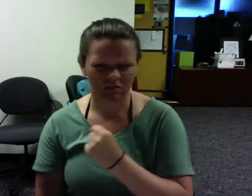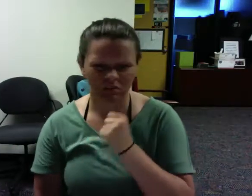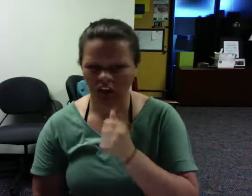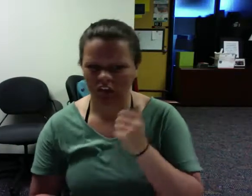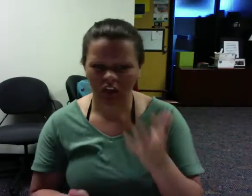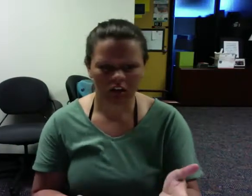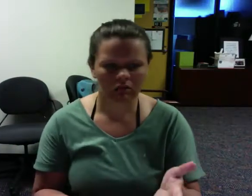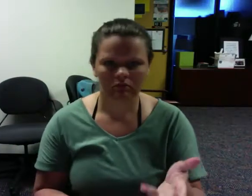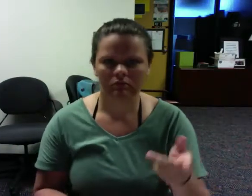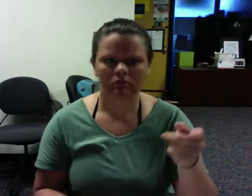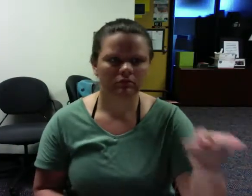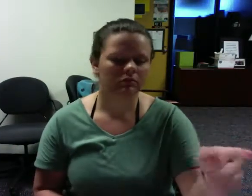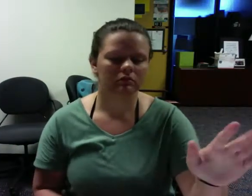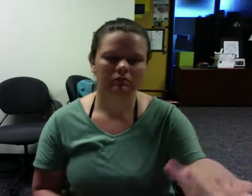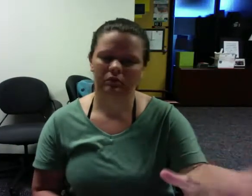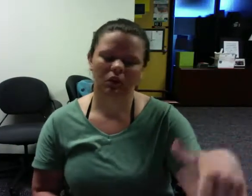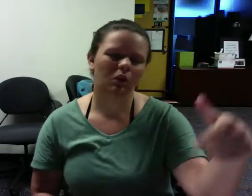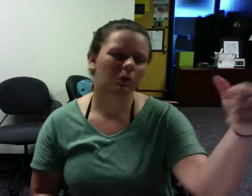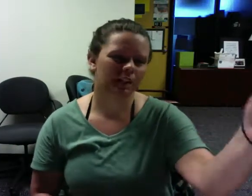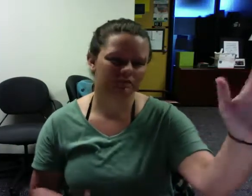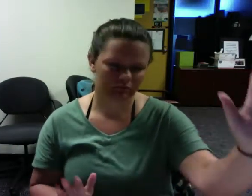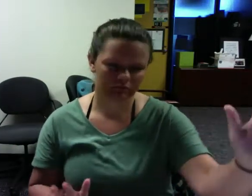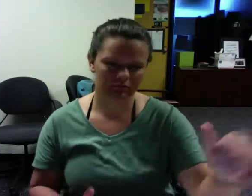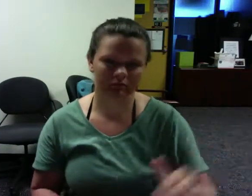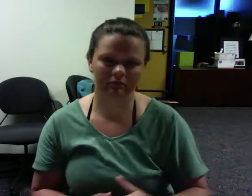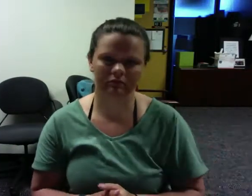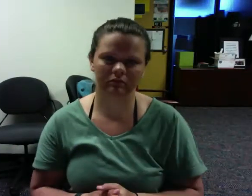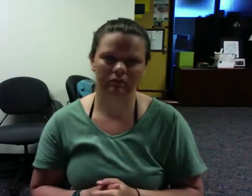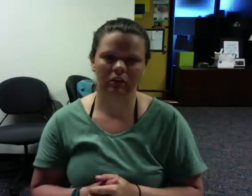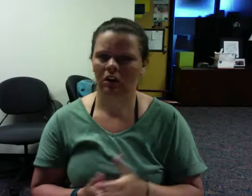Let's just wait, Jim. I'll run it off. What's not there yet? Red.